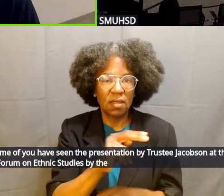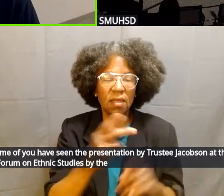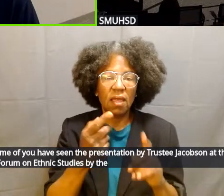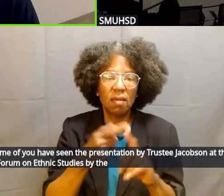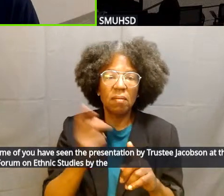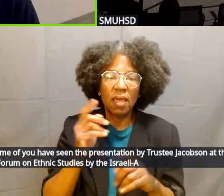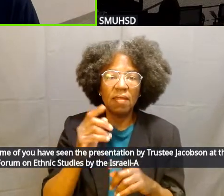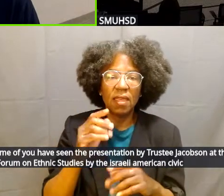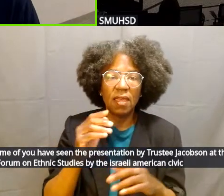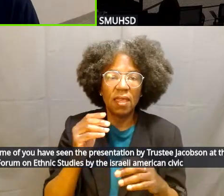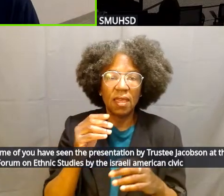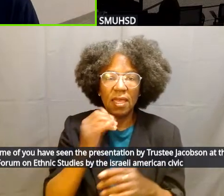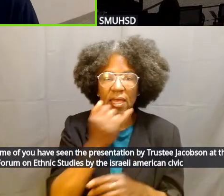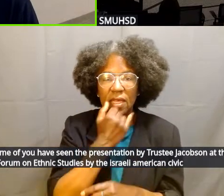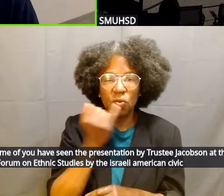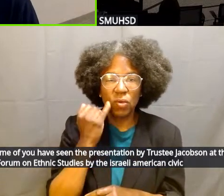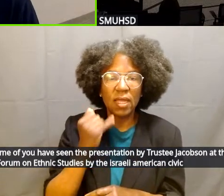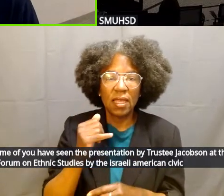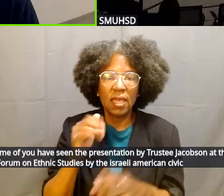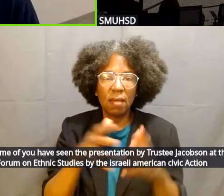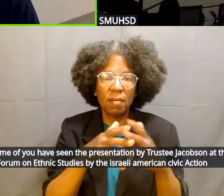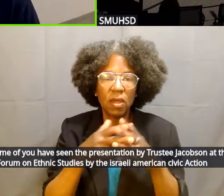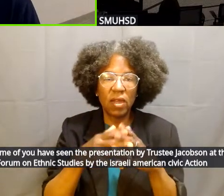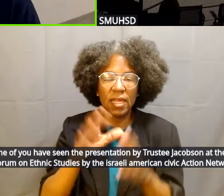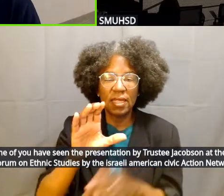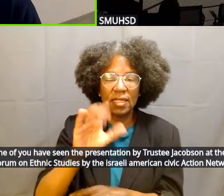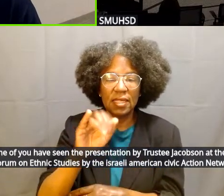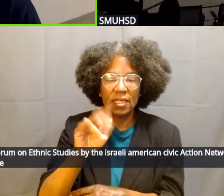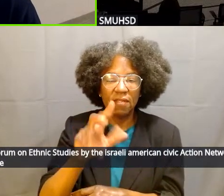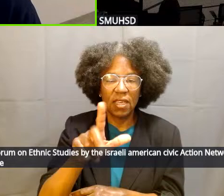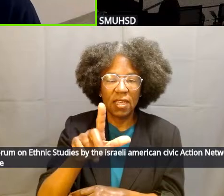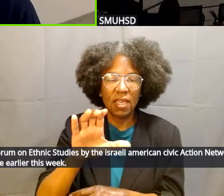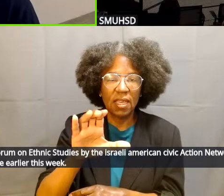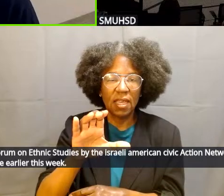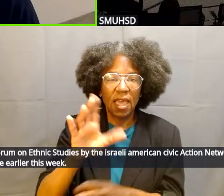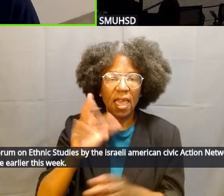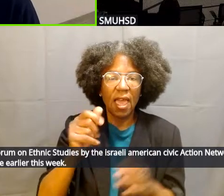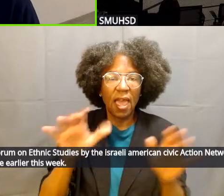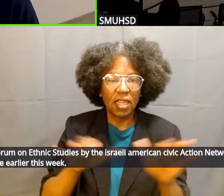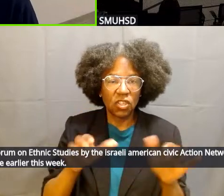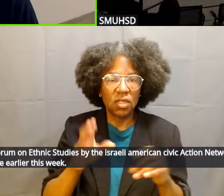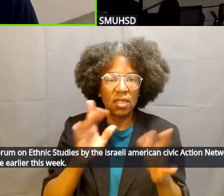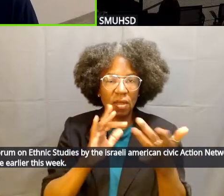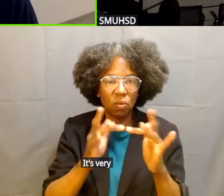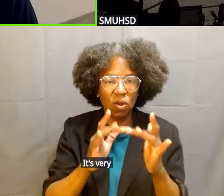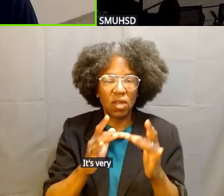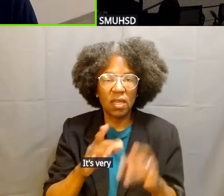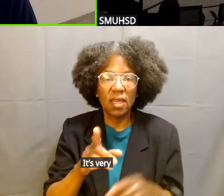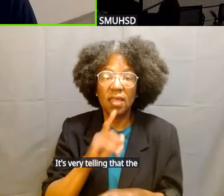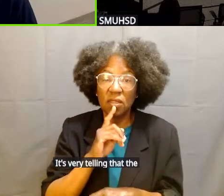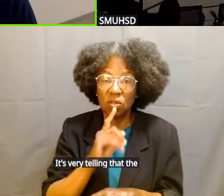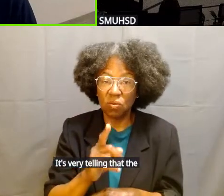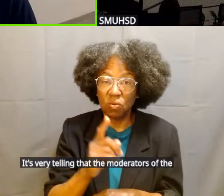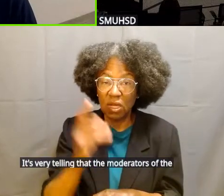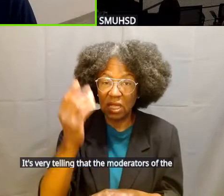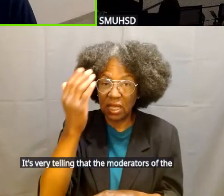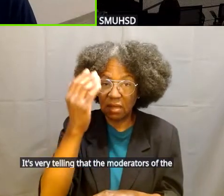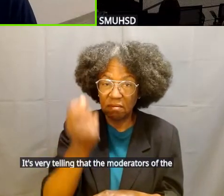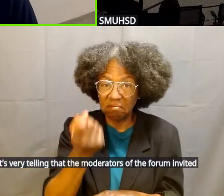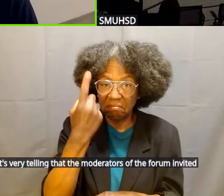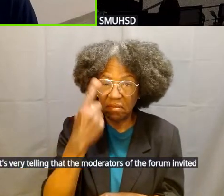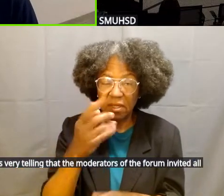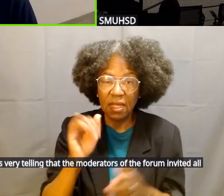American Civic Action Network, streamed live earlier this week. It is very telling that the moderators of the forum invited all